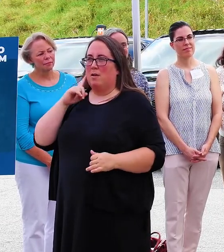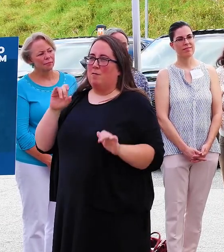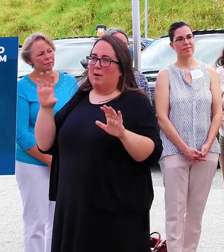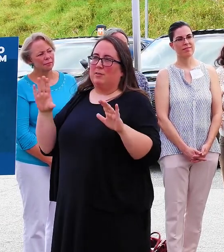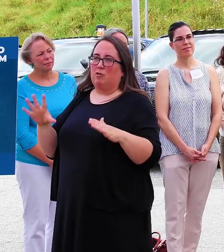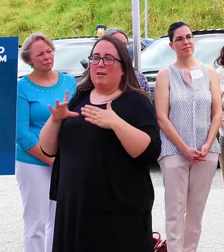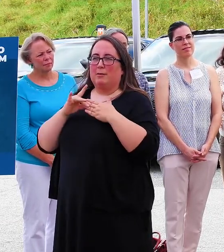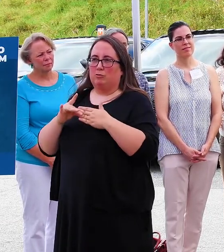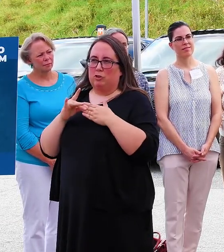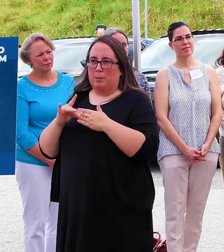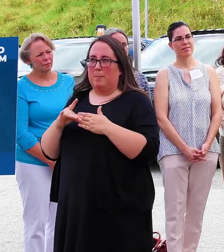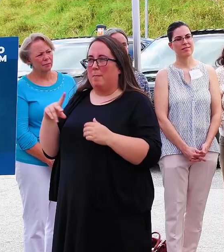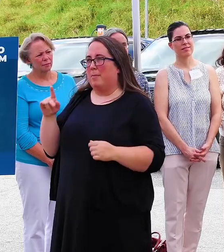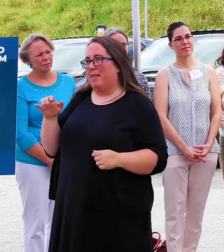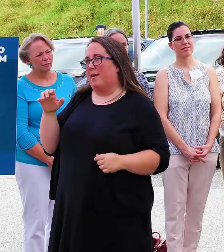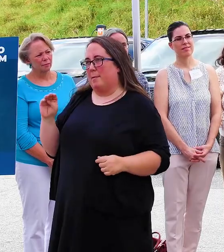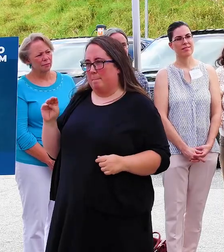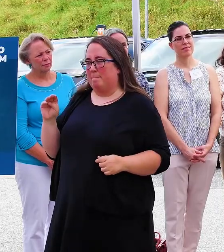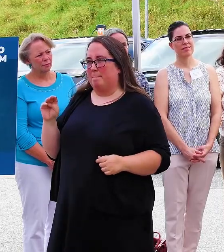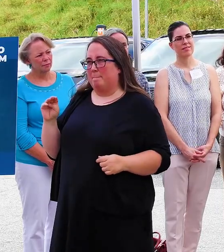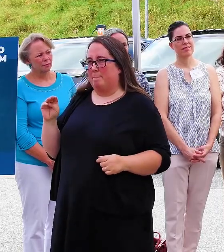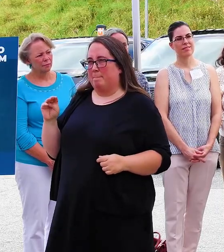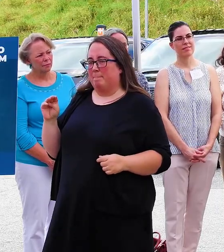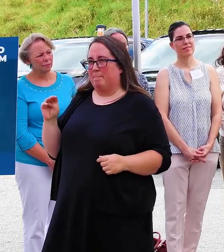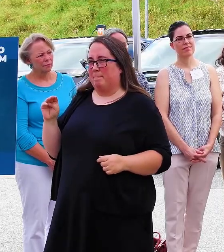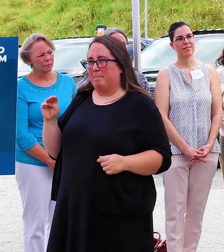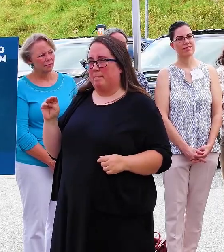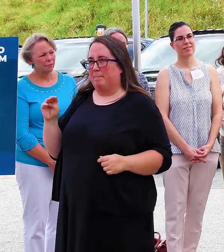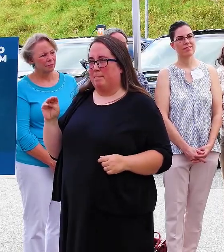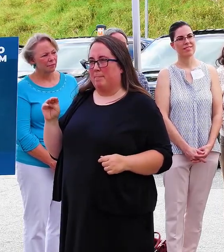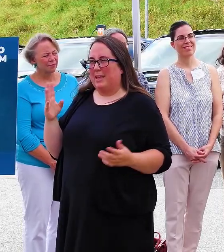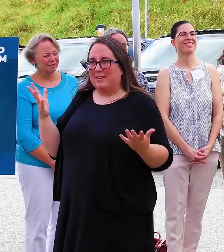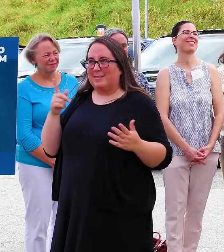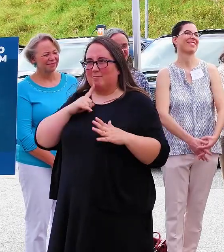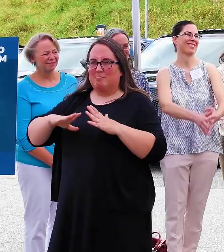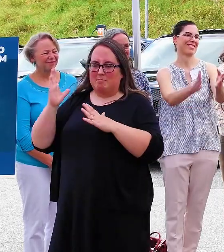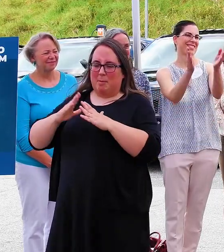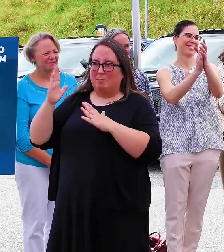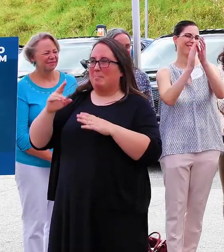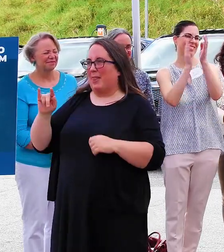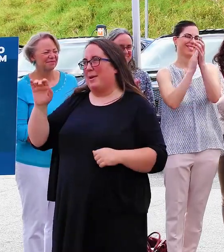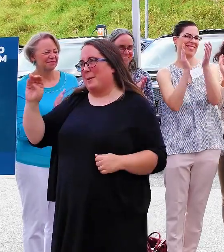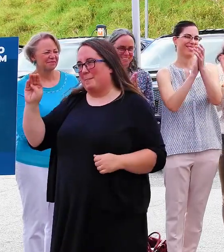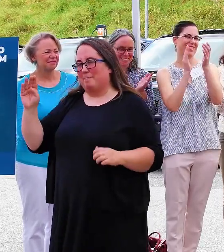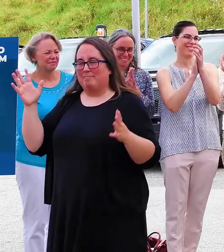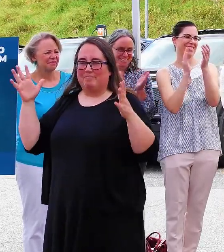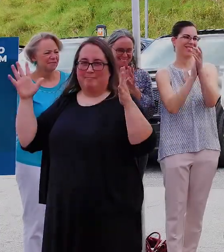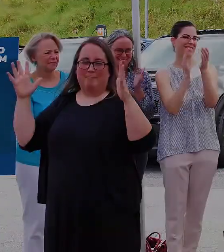extraordinary leadership. Platinum is, well, it's platinum.